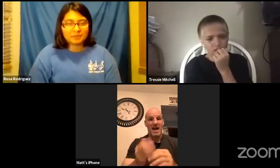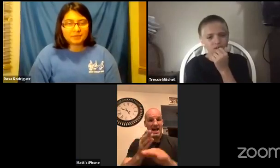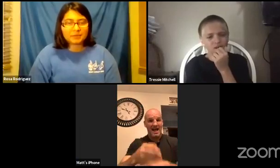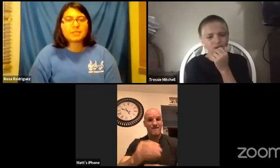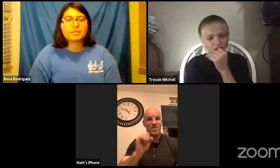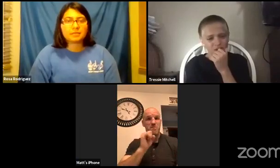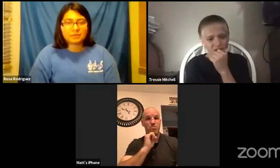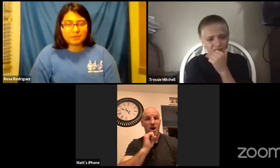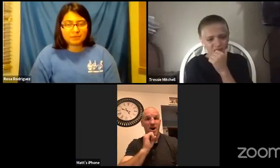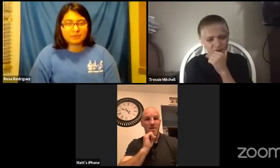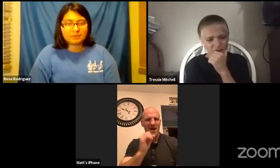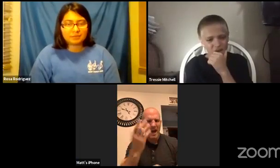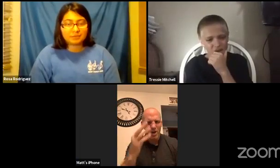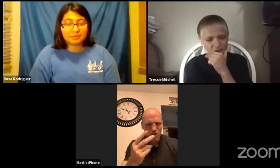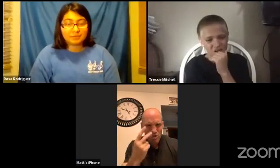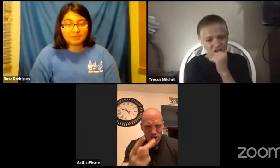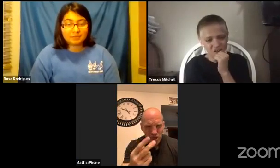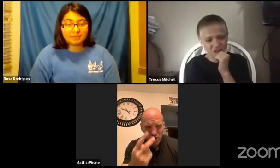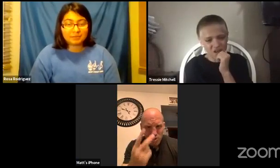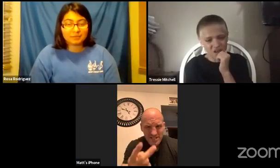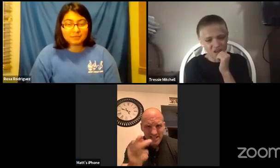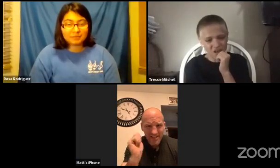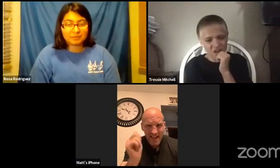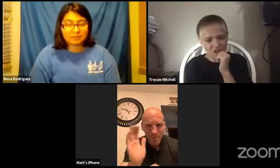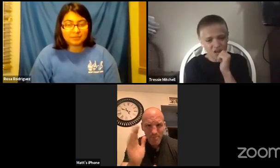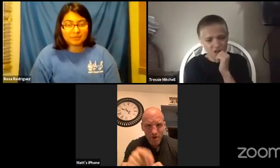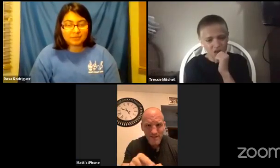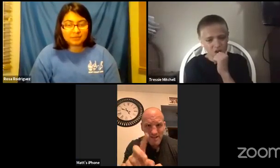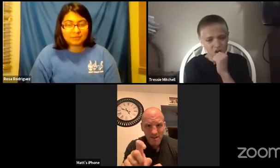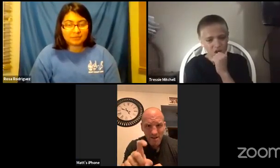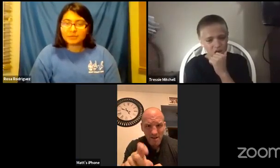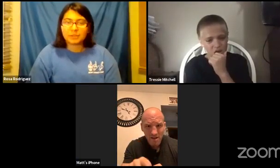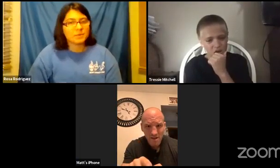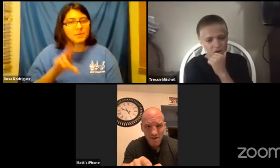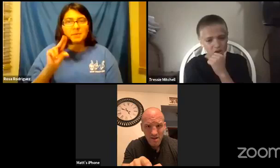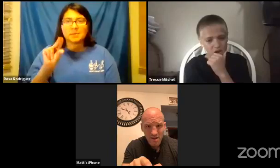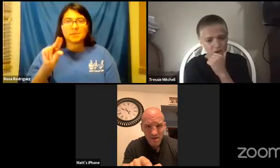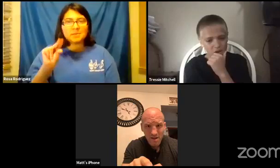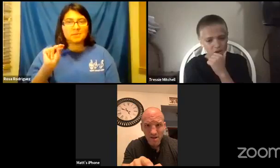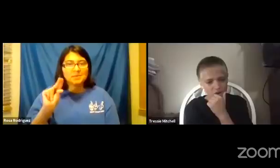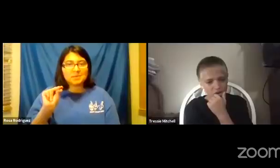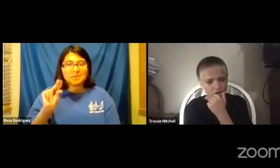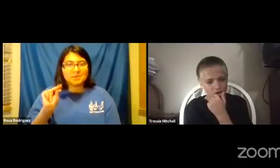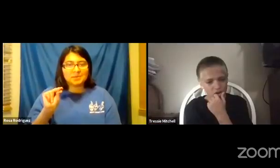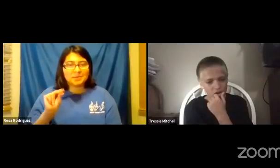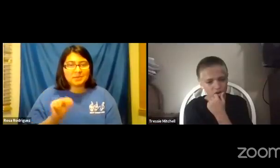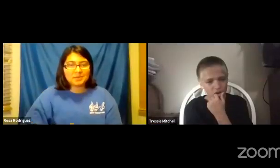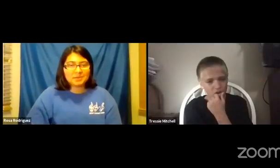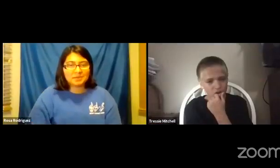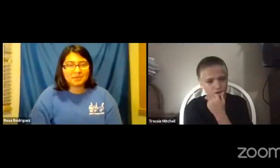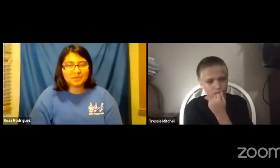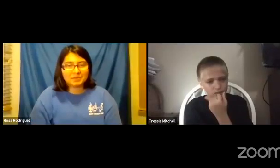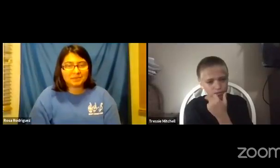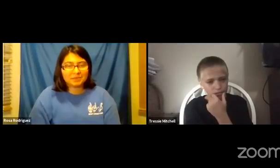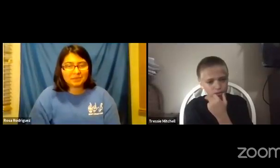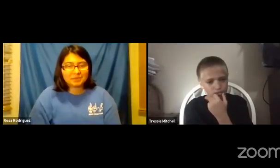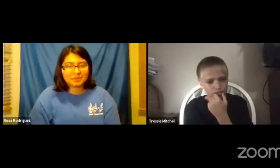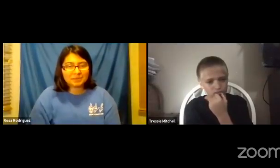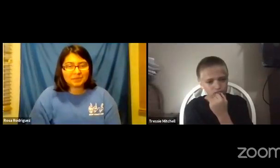is actually a water tower. And then prom. Have you seen the movie The Hammer? I